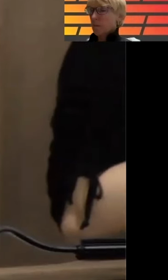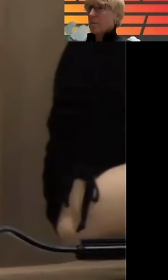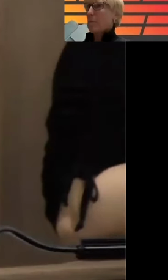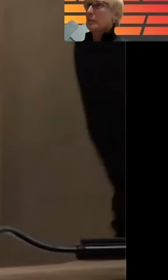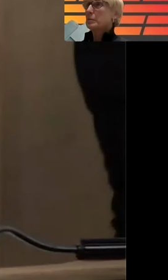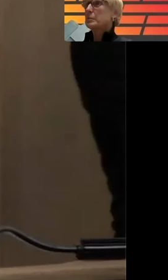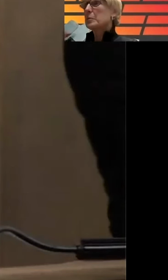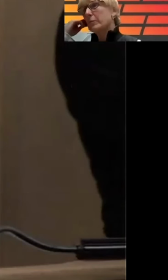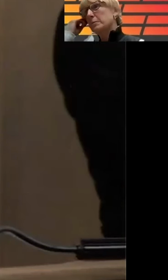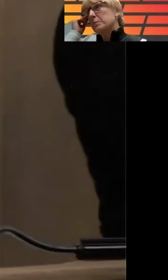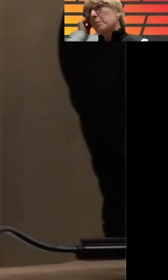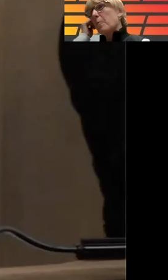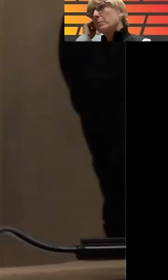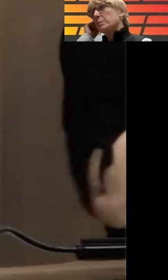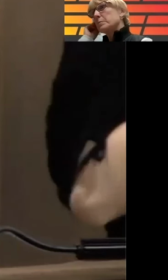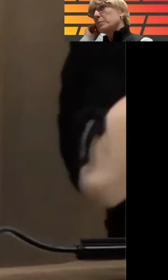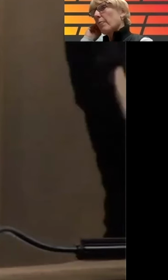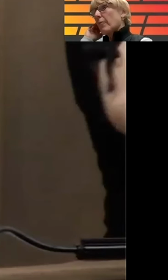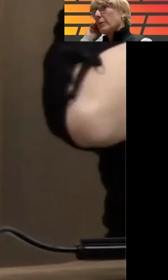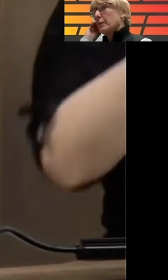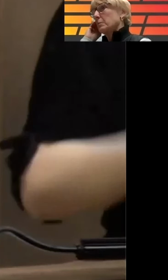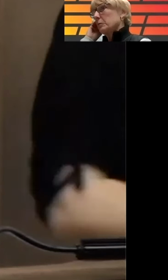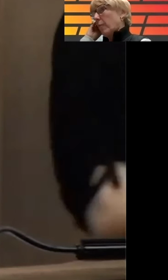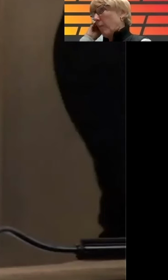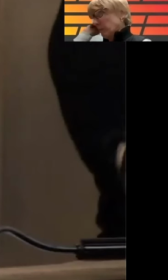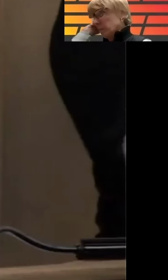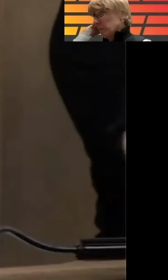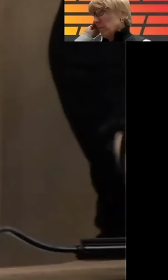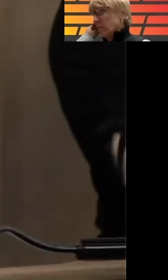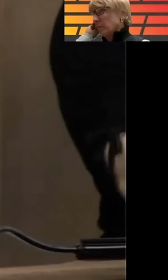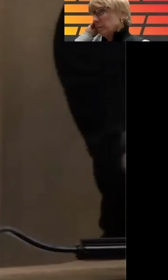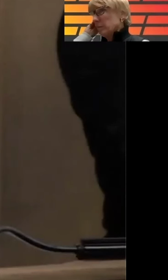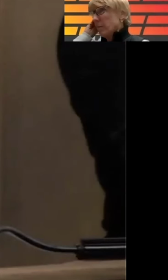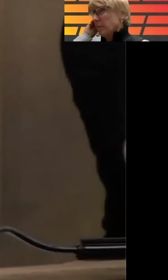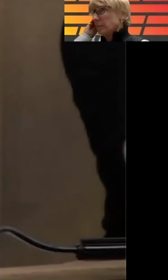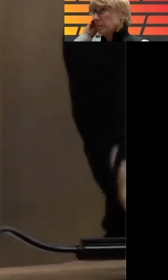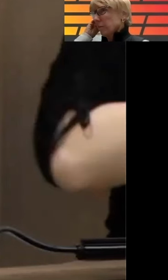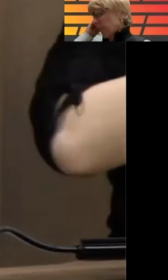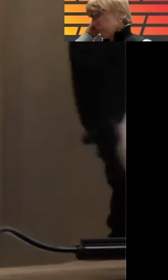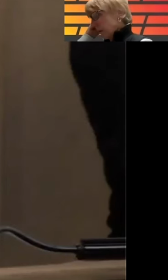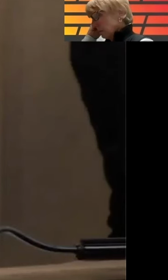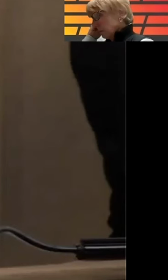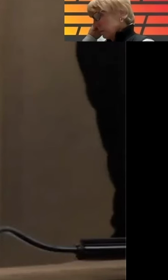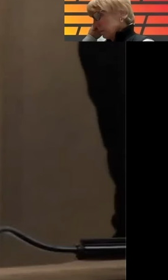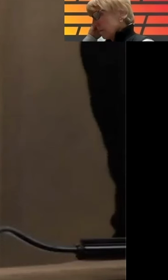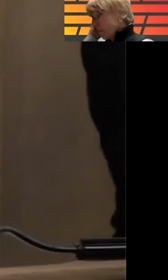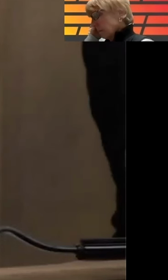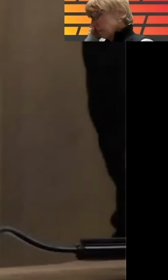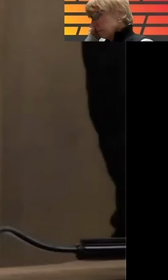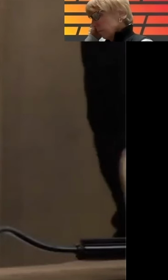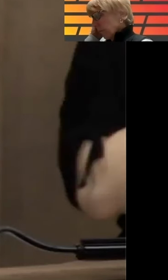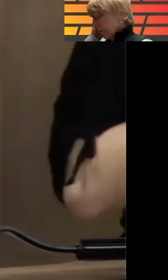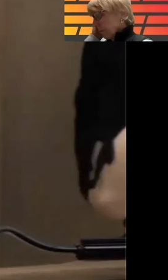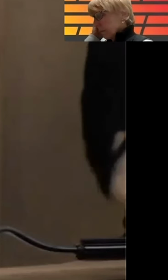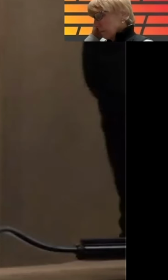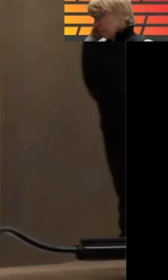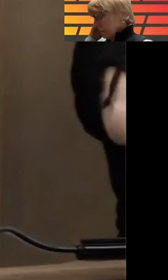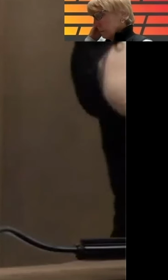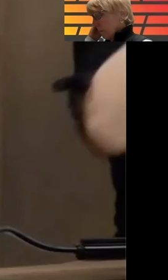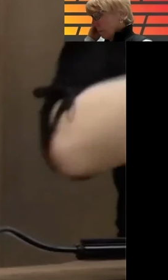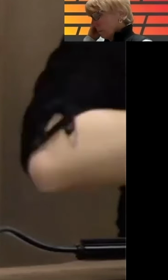Several years ago, a young lady arrived at the Ferris Institute on a Friday evening. A young lady